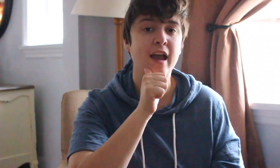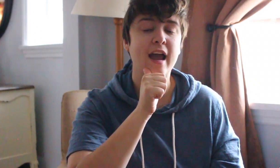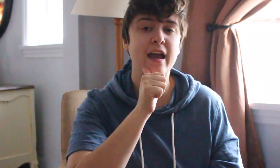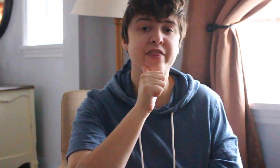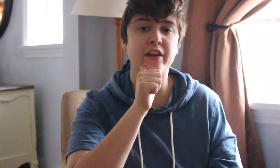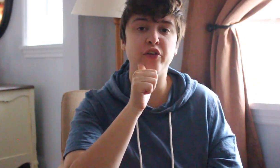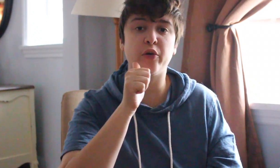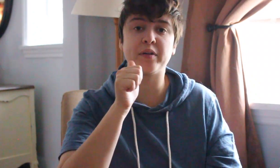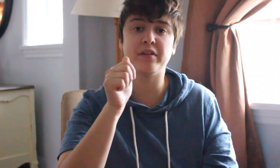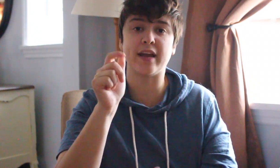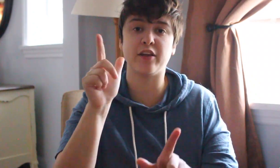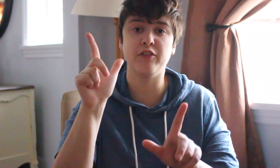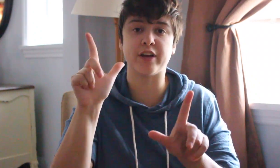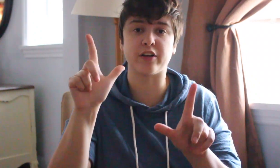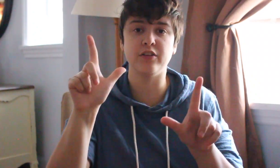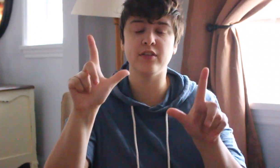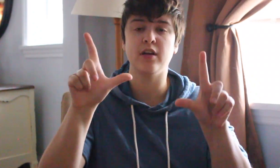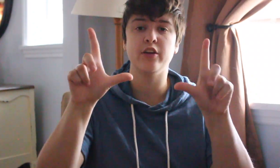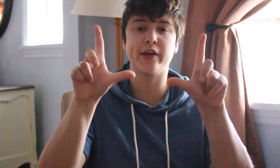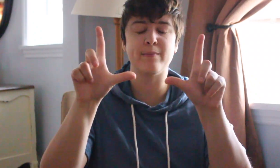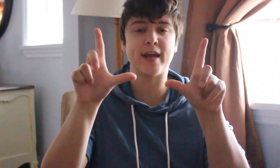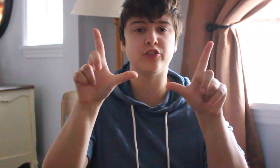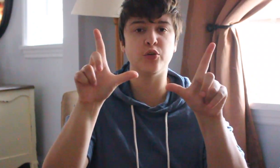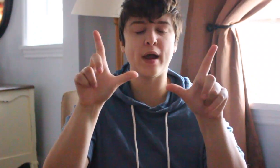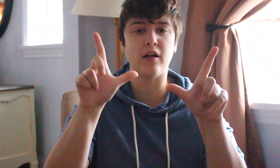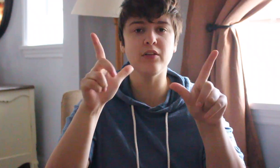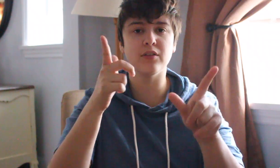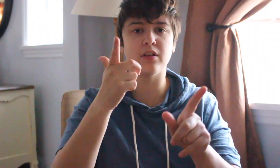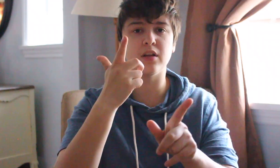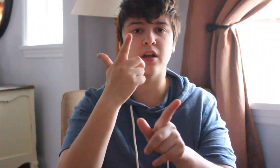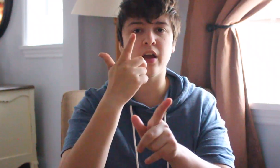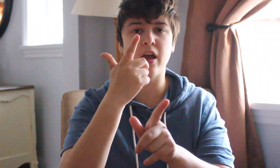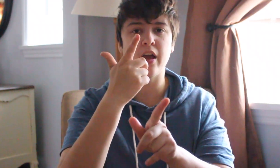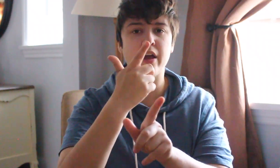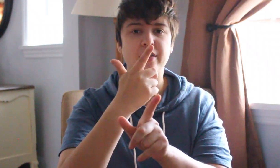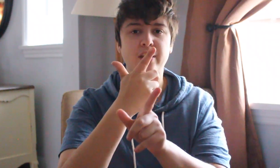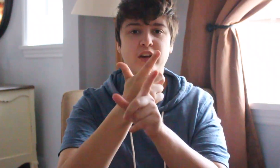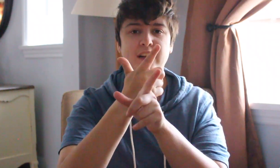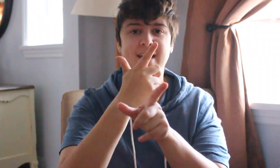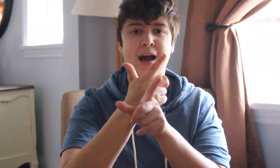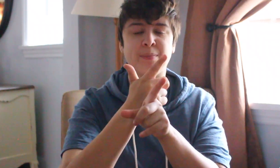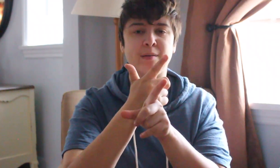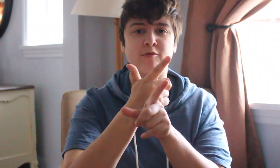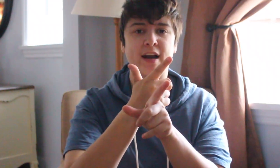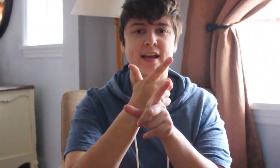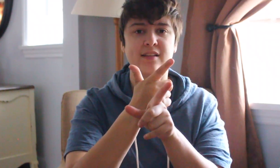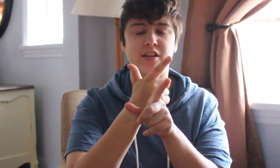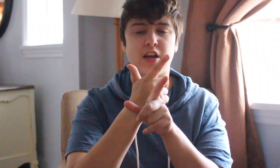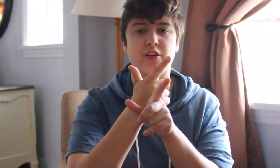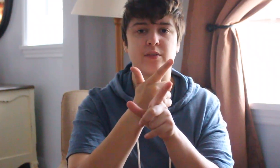and then you're going to take your fingers. You're going to make two l's and you're going to tap them right against each other.